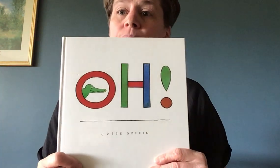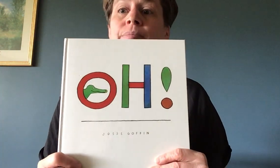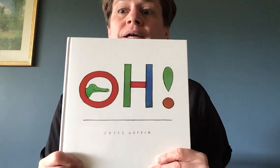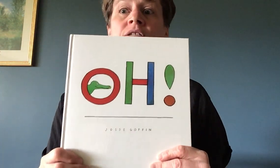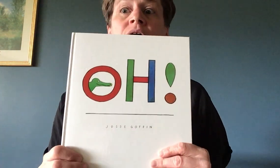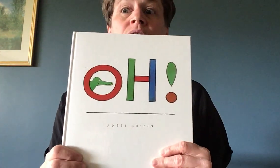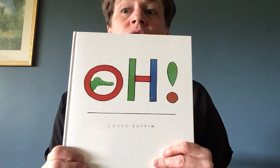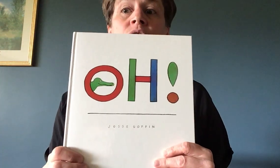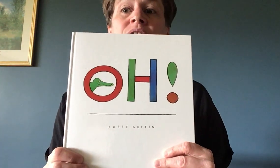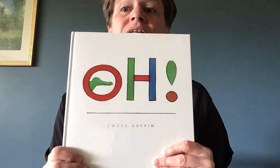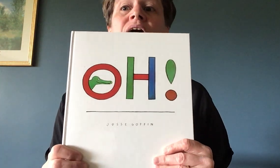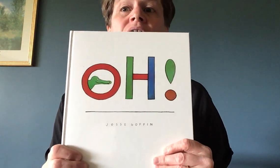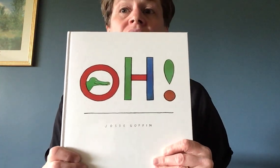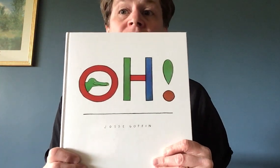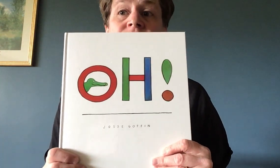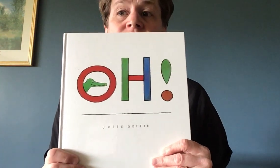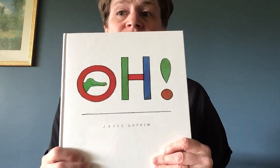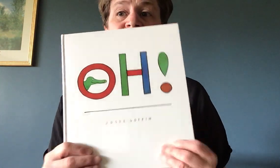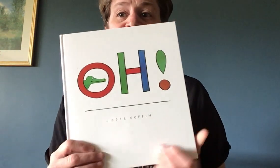by Josie Goffin.